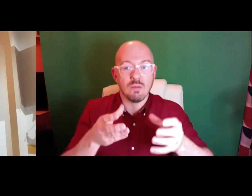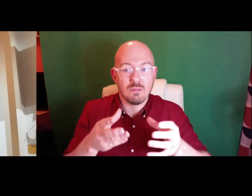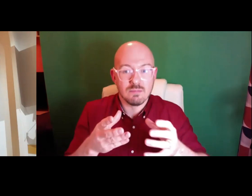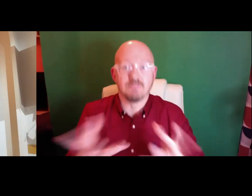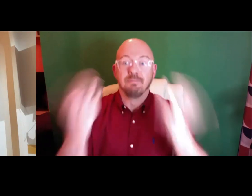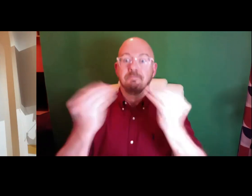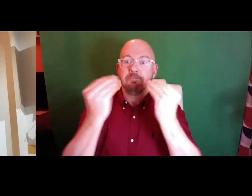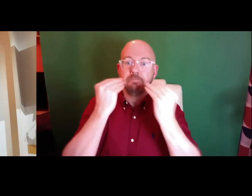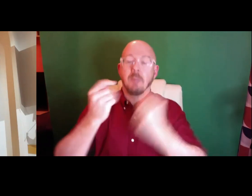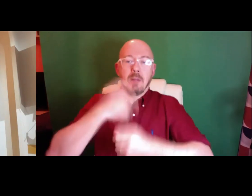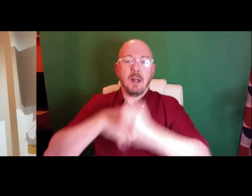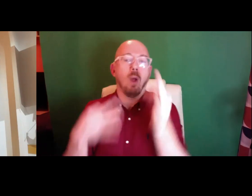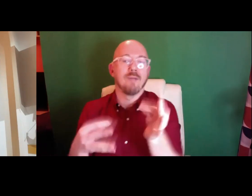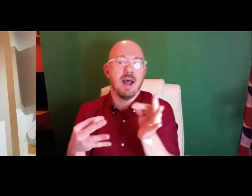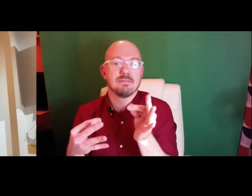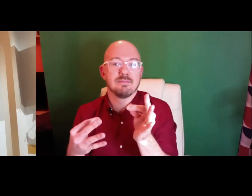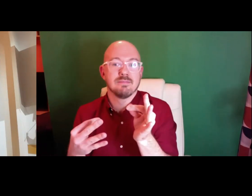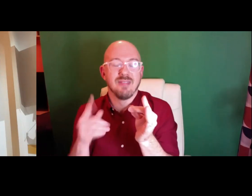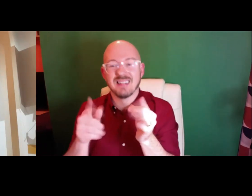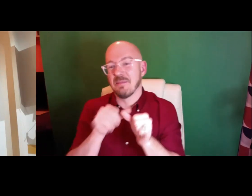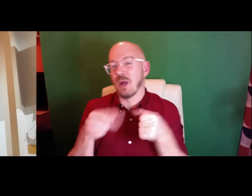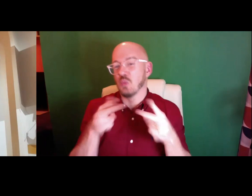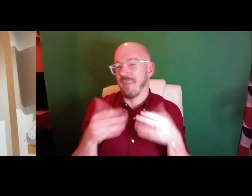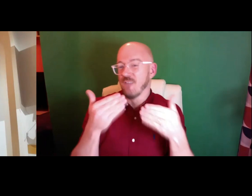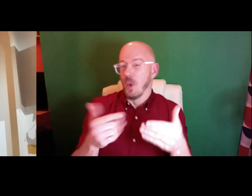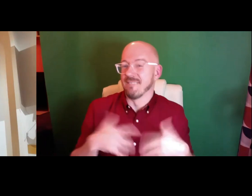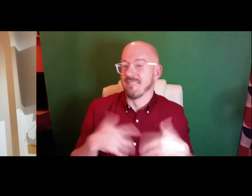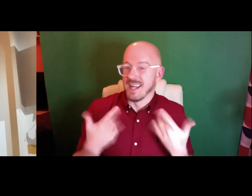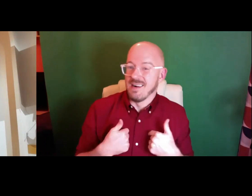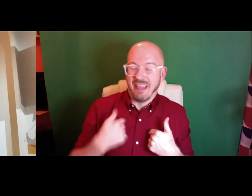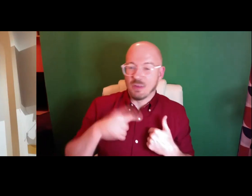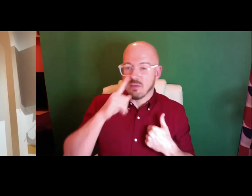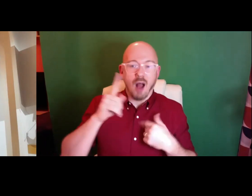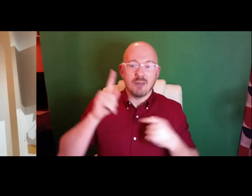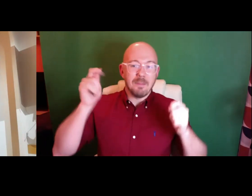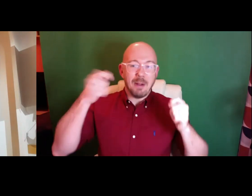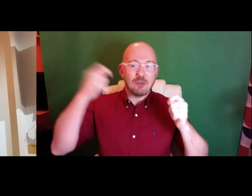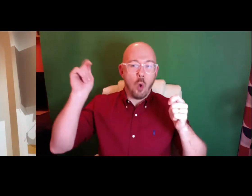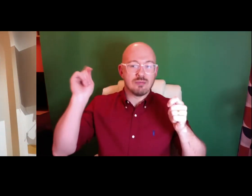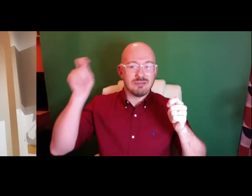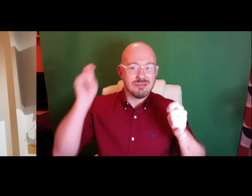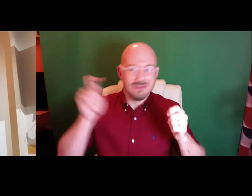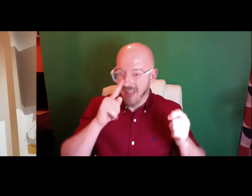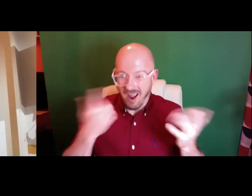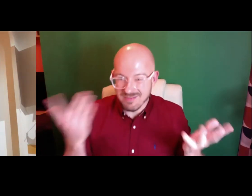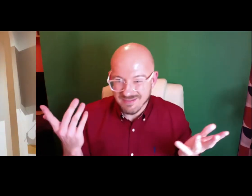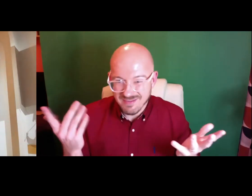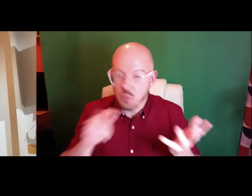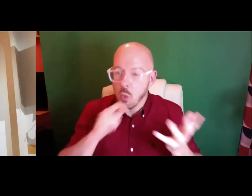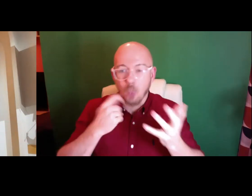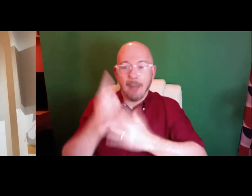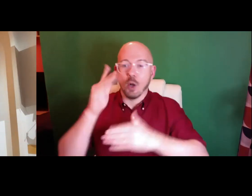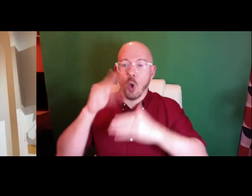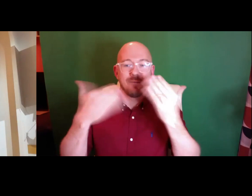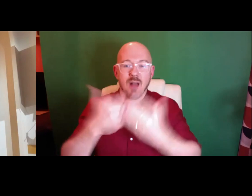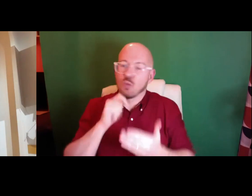So once we have more courses, we can recruit more tutors, more people will become qualified. This is the way forward